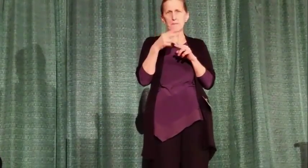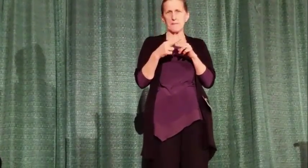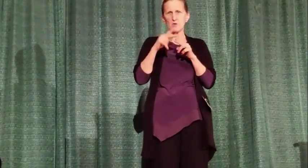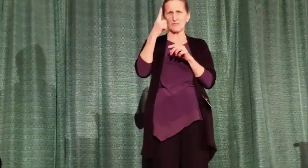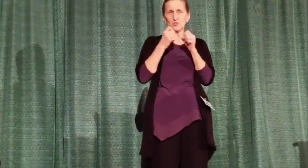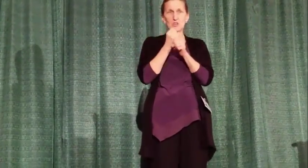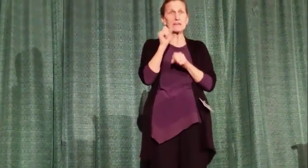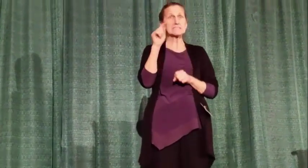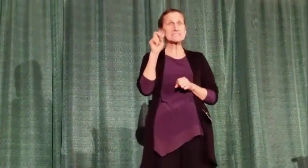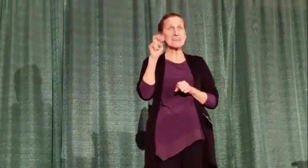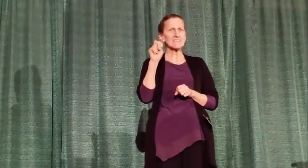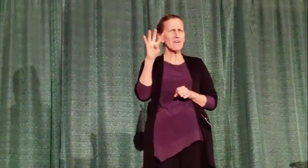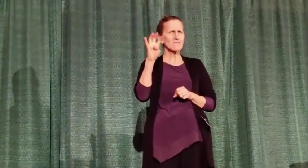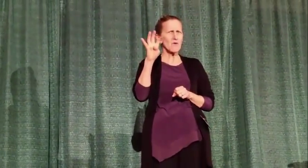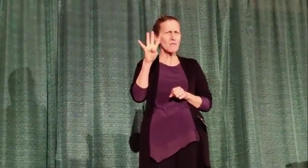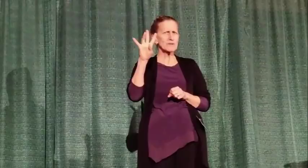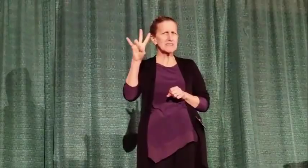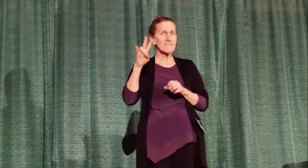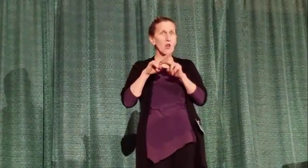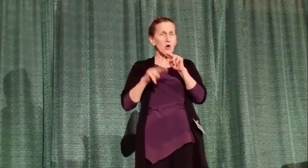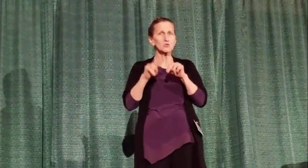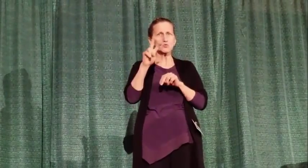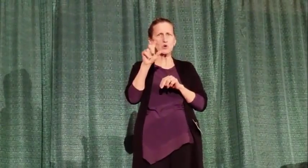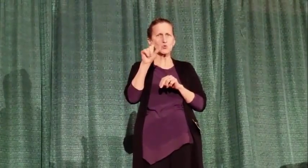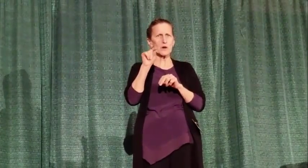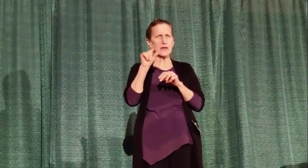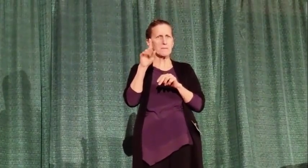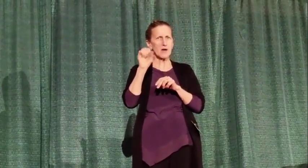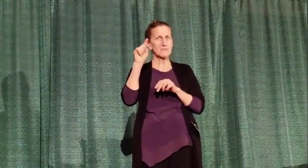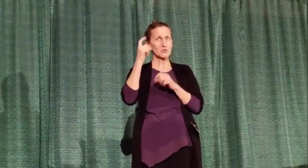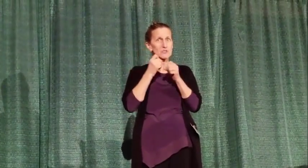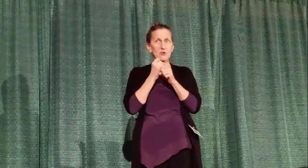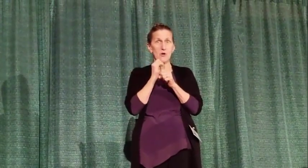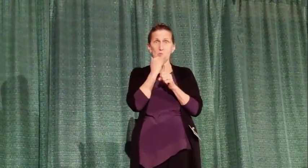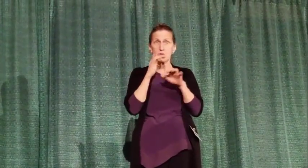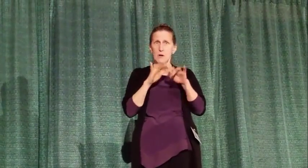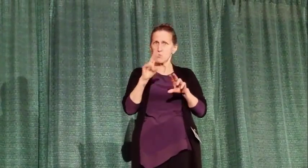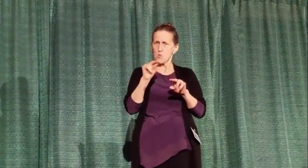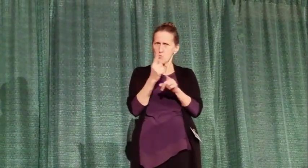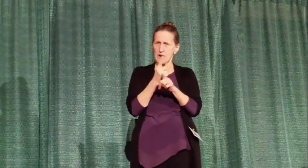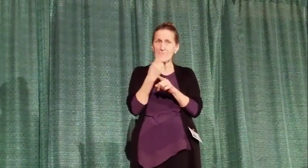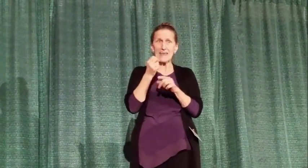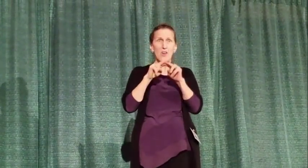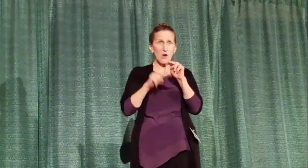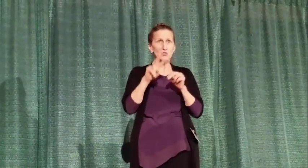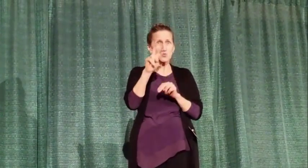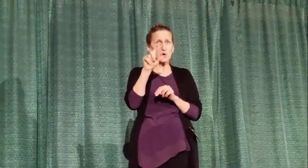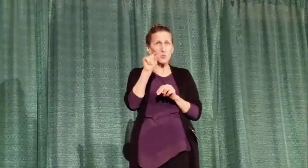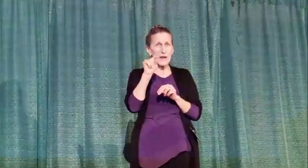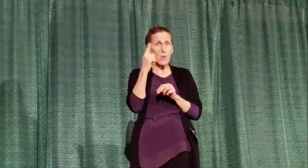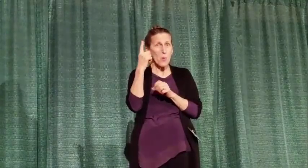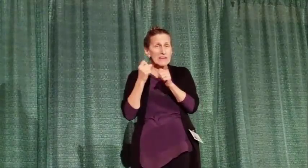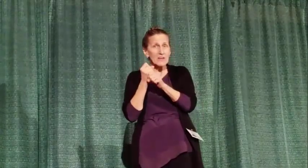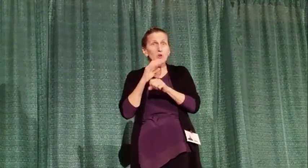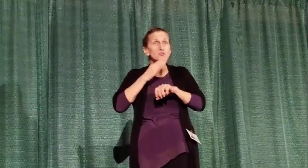year. Steve weighed 447. He lost 220 pounds that first year. It's not a typo. He lost 220 pounds in 1 year. Their daughter